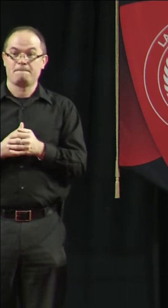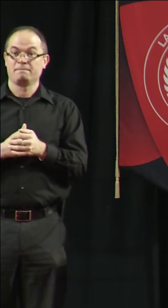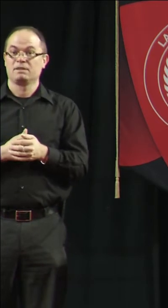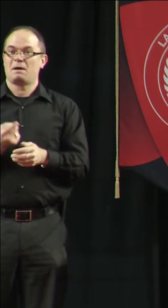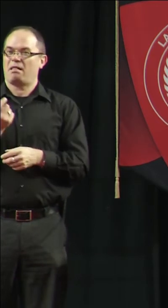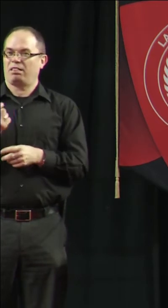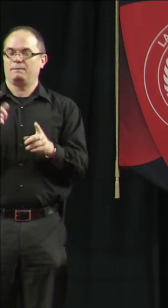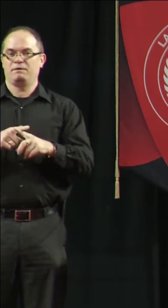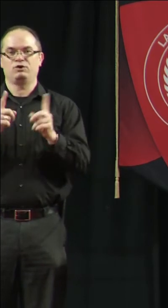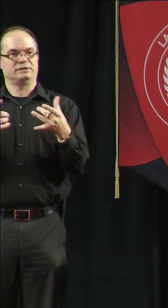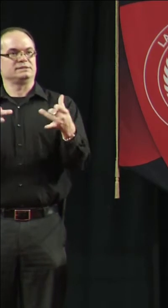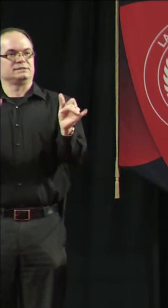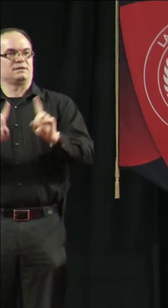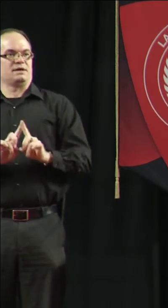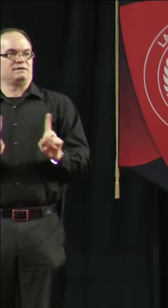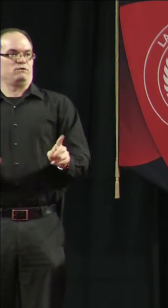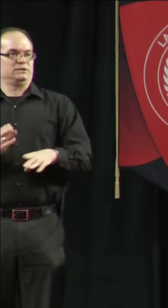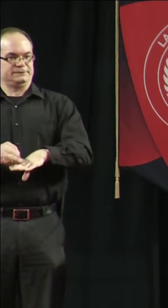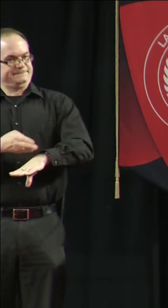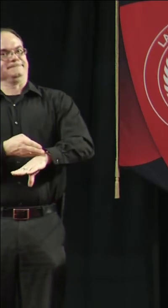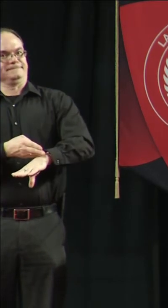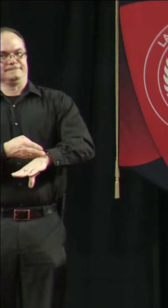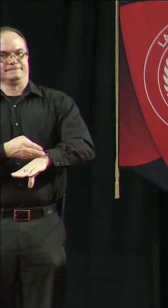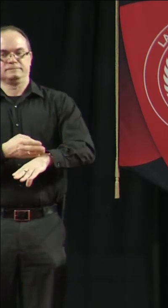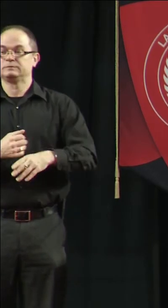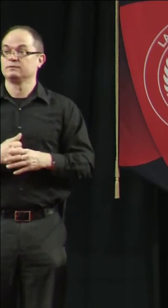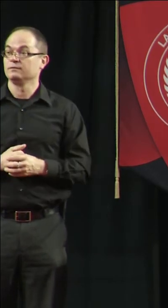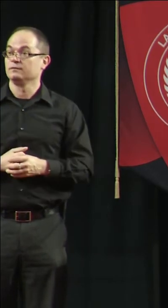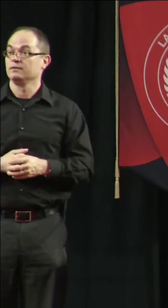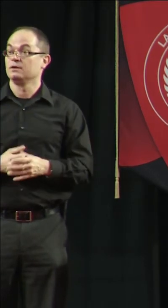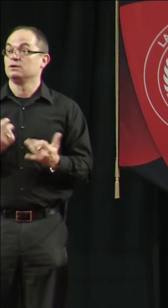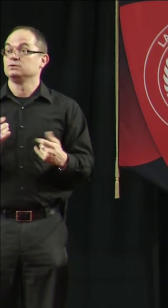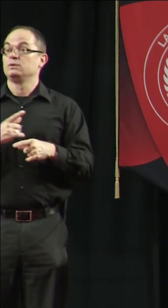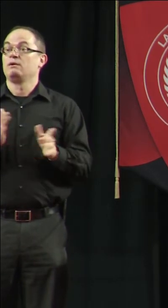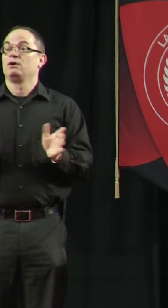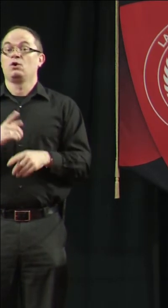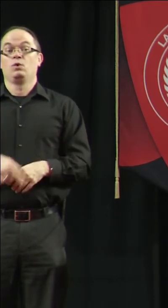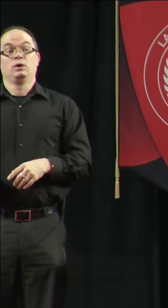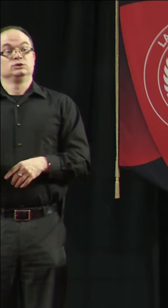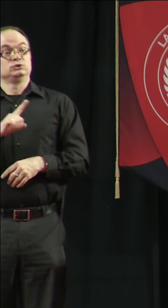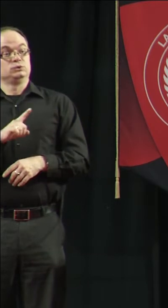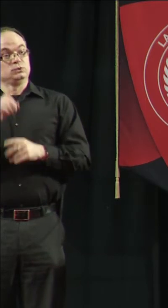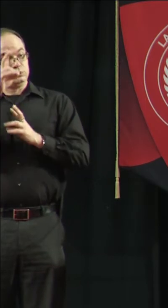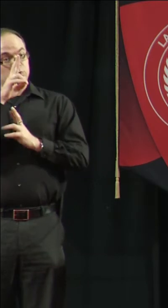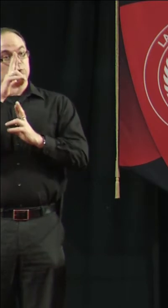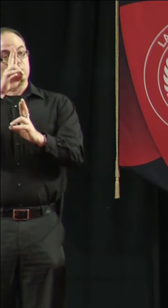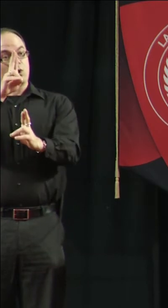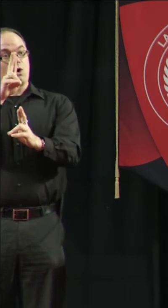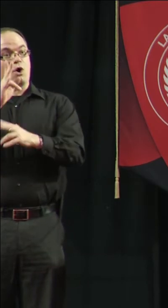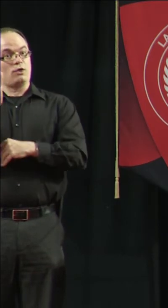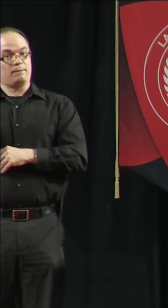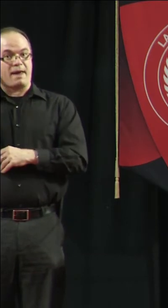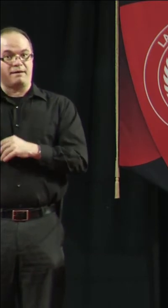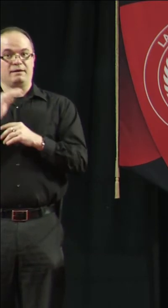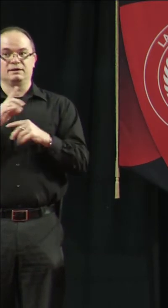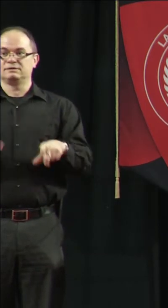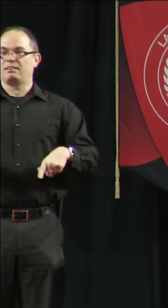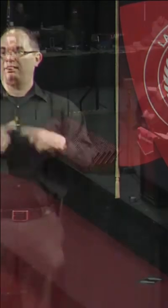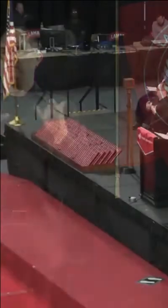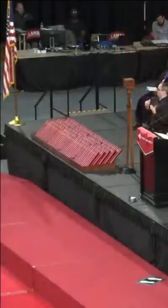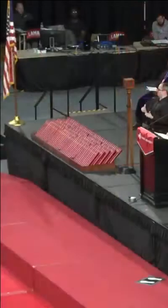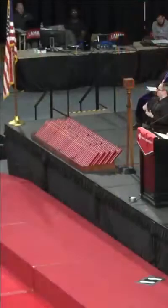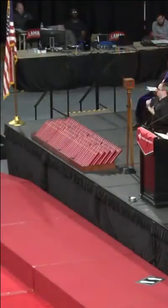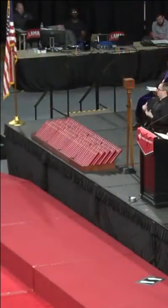is still a difference. Today, I encourage you to honor the past, live in the